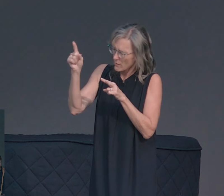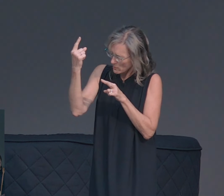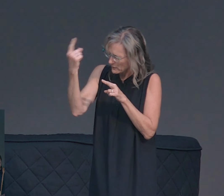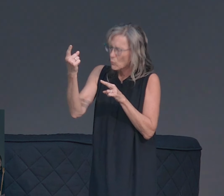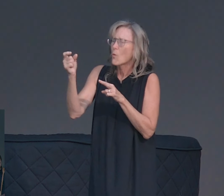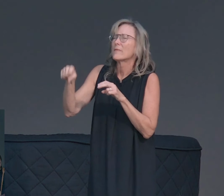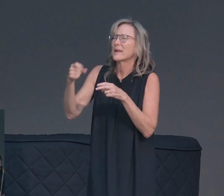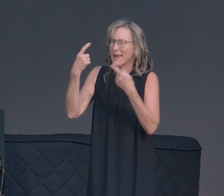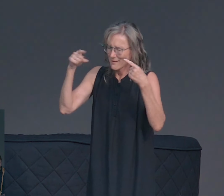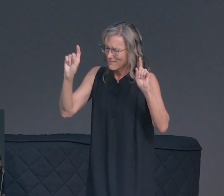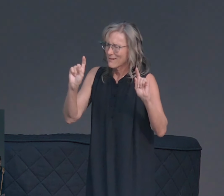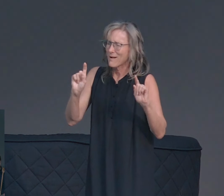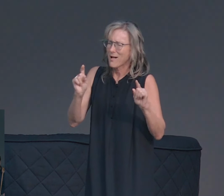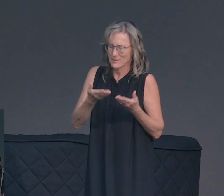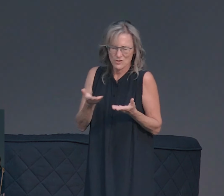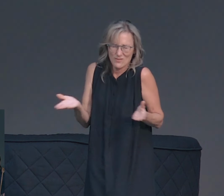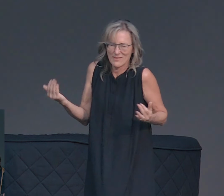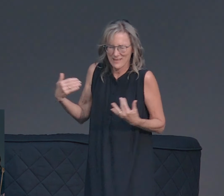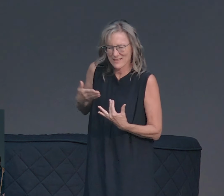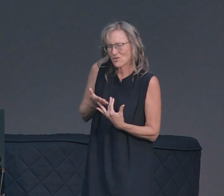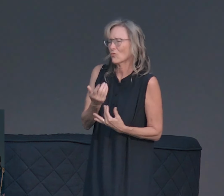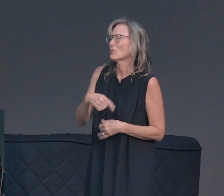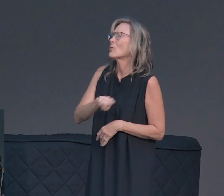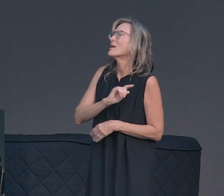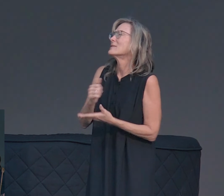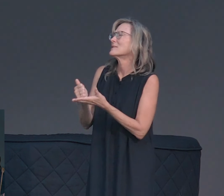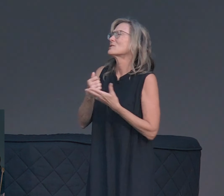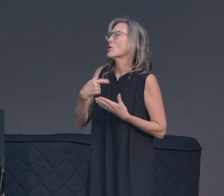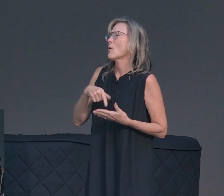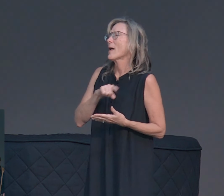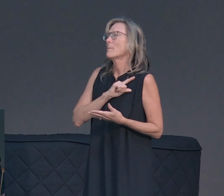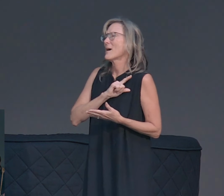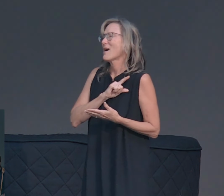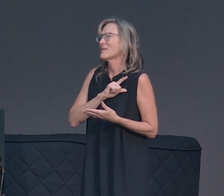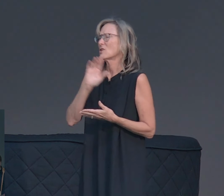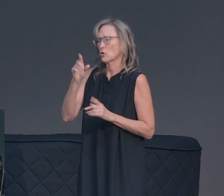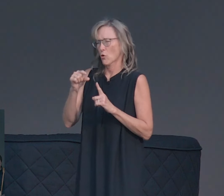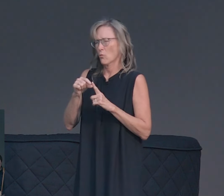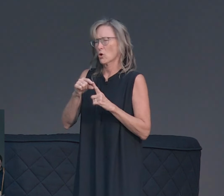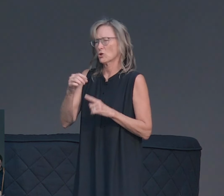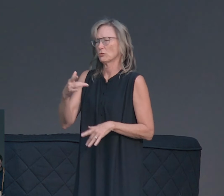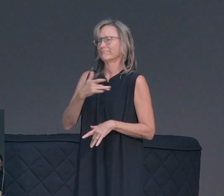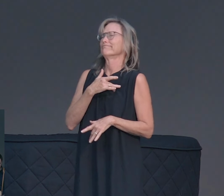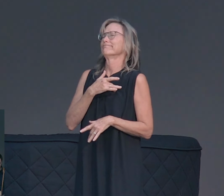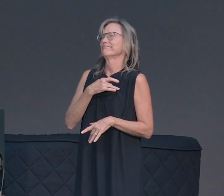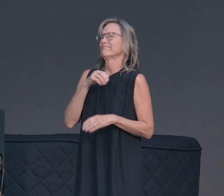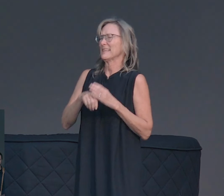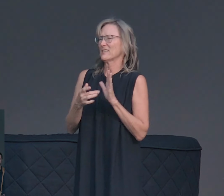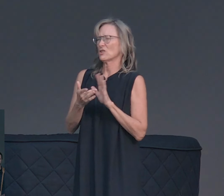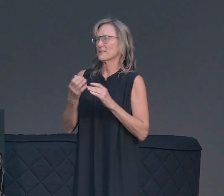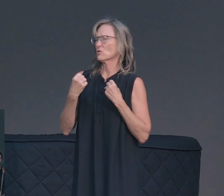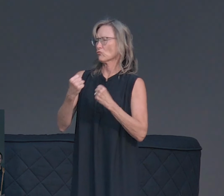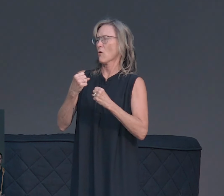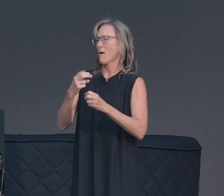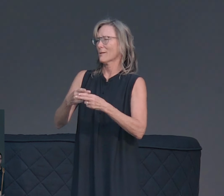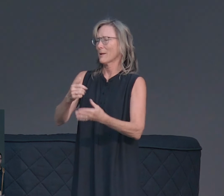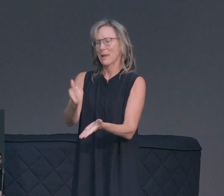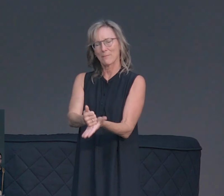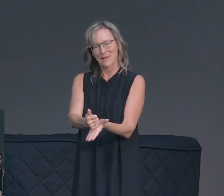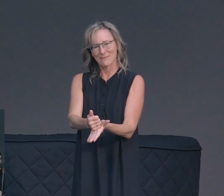things in us. So Lord, help us to be moved by your word today. In Jesus' strong name we pray.